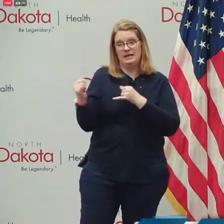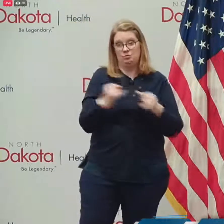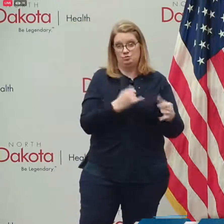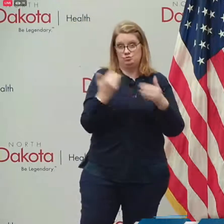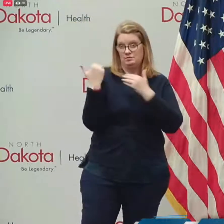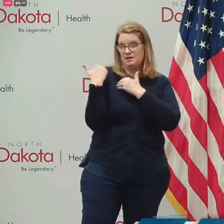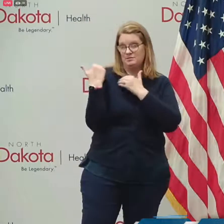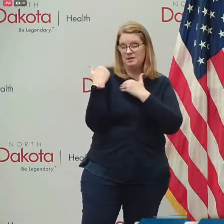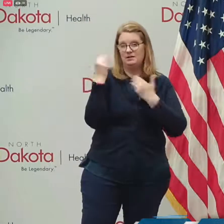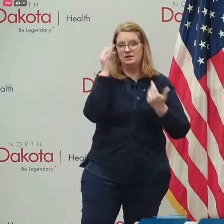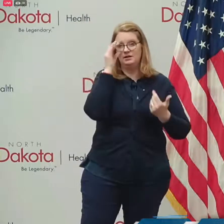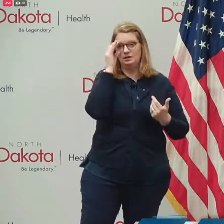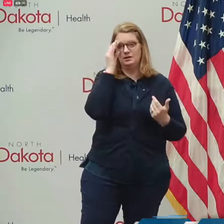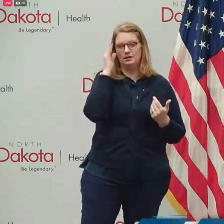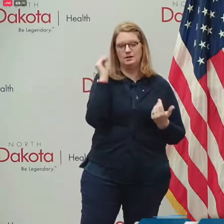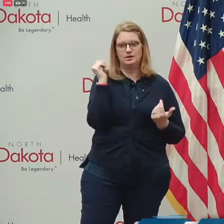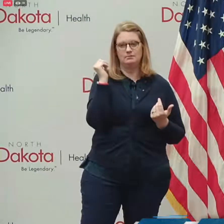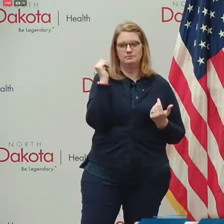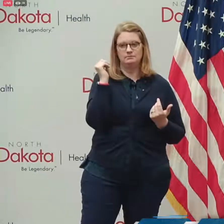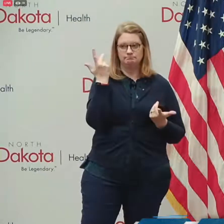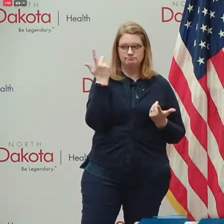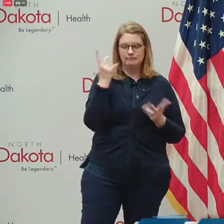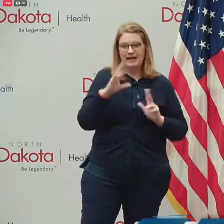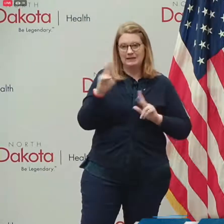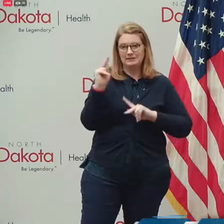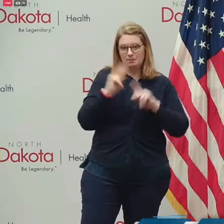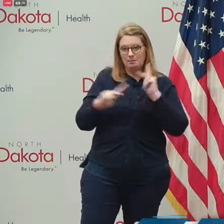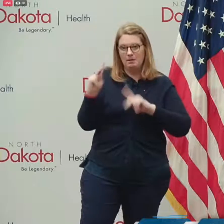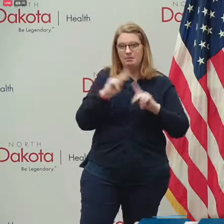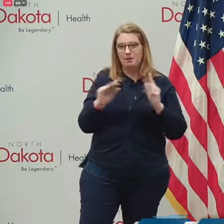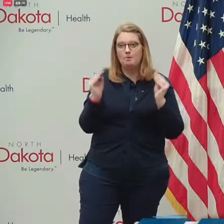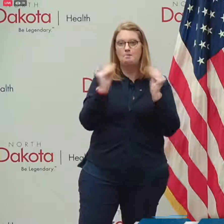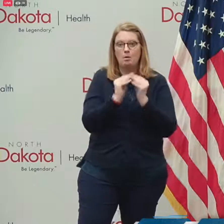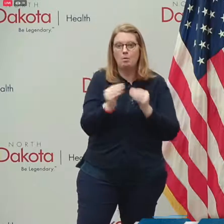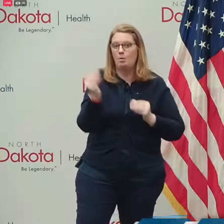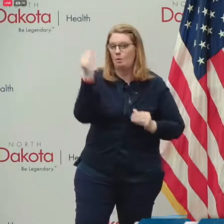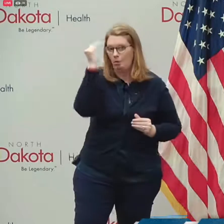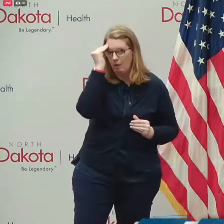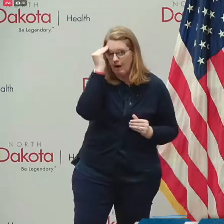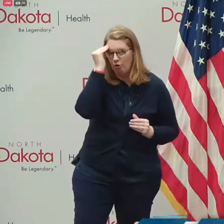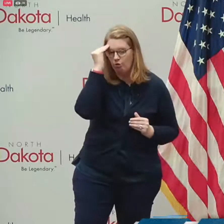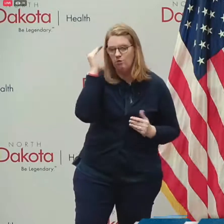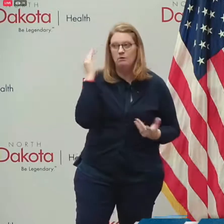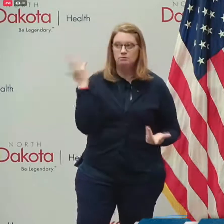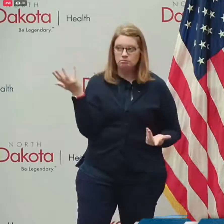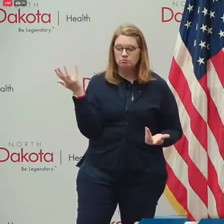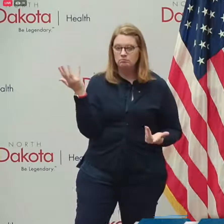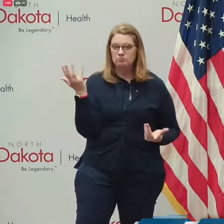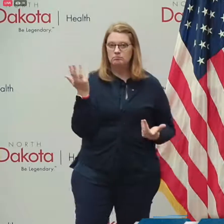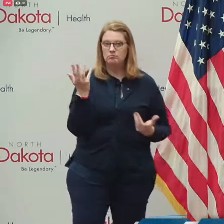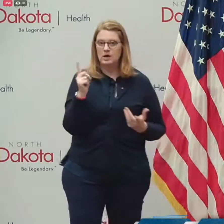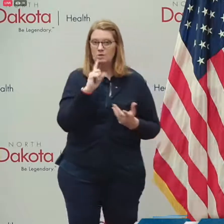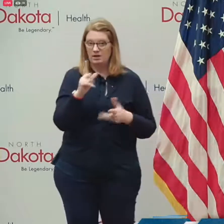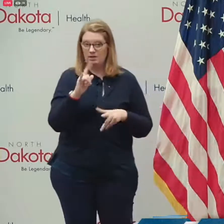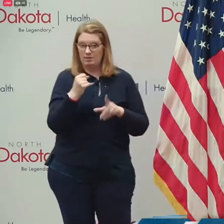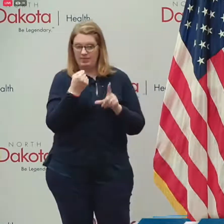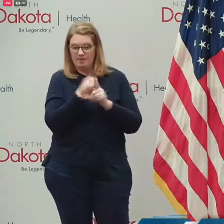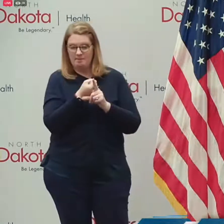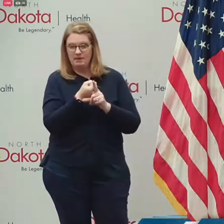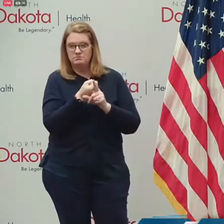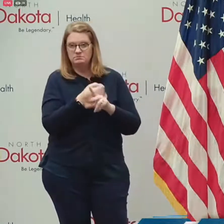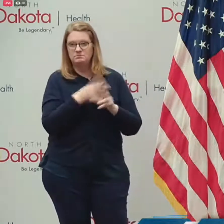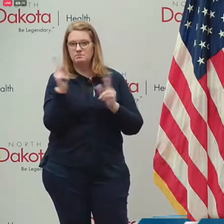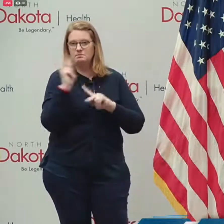that that as people gain more awareness about what the impacts of this are, people will make